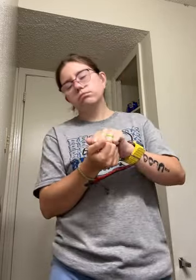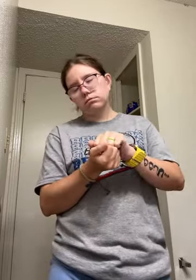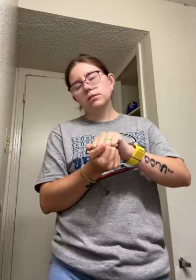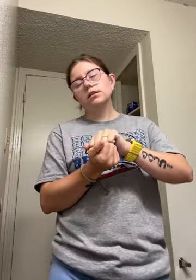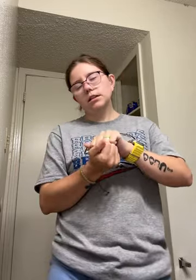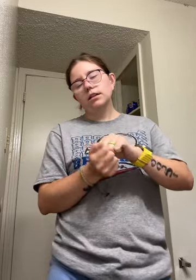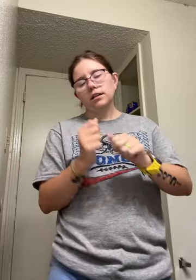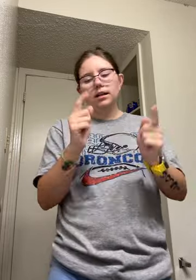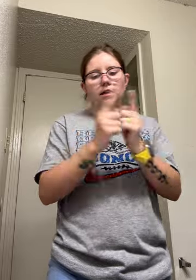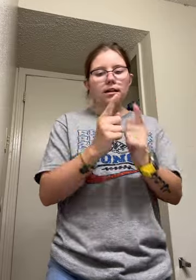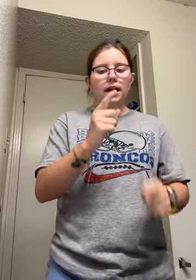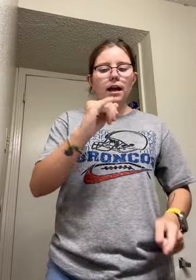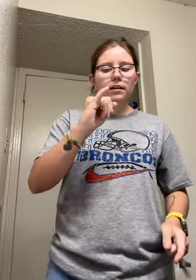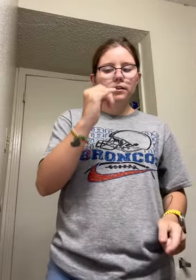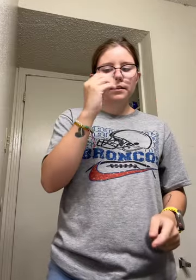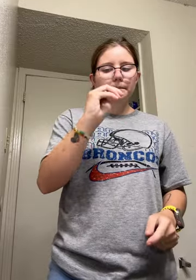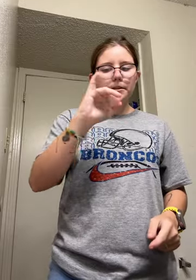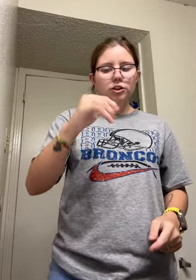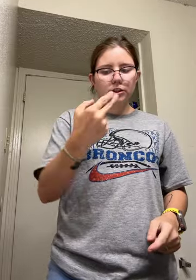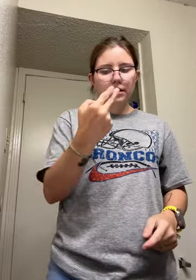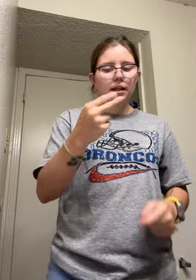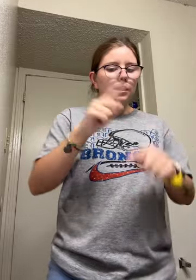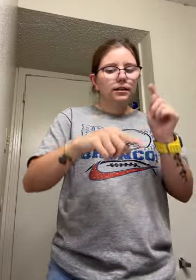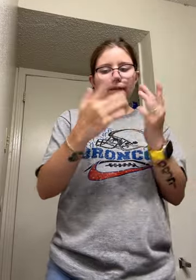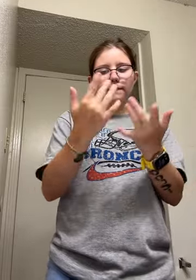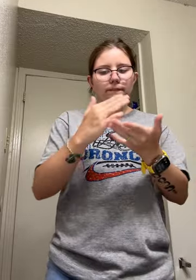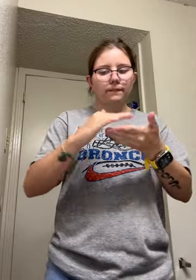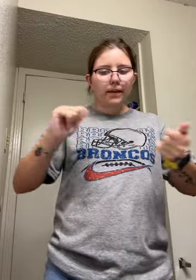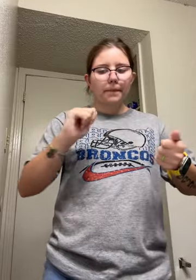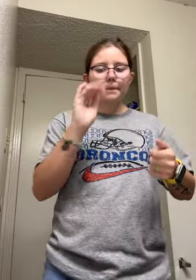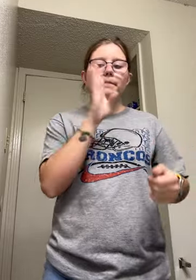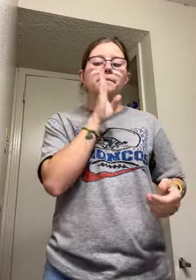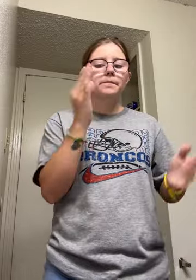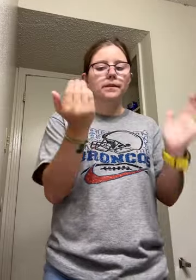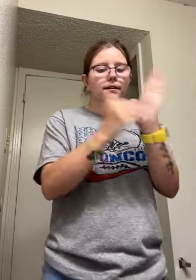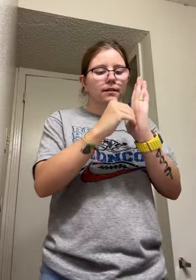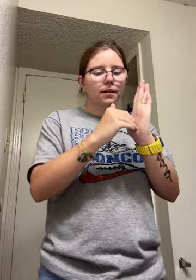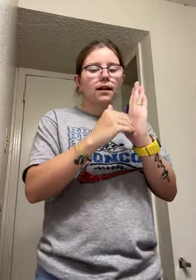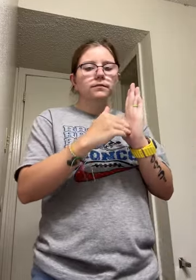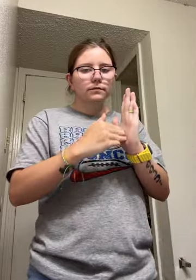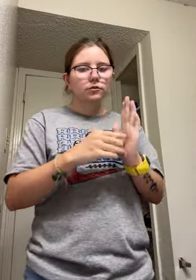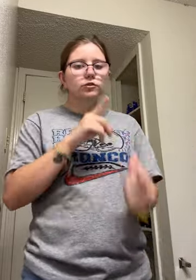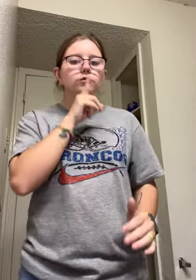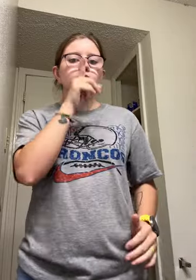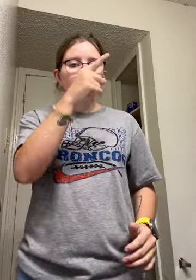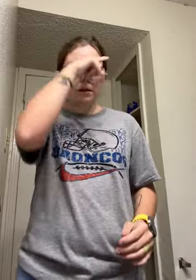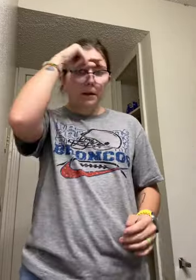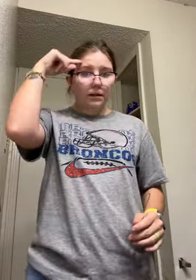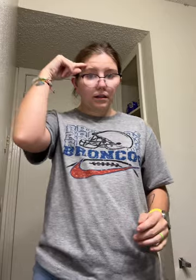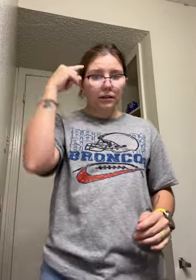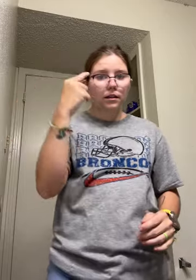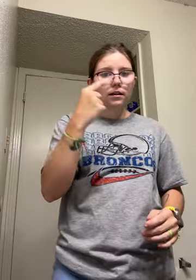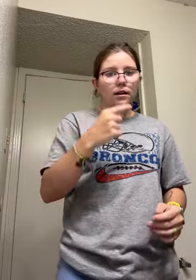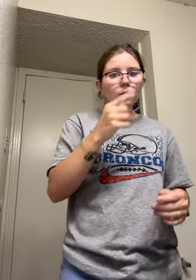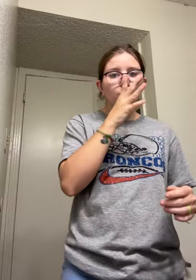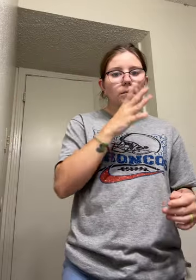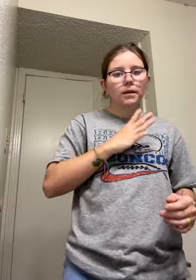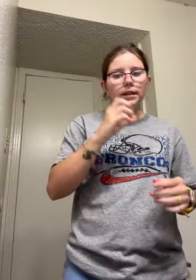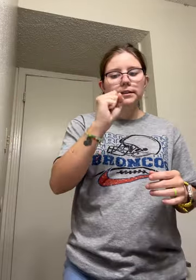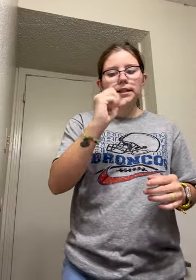Met this lady in Michigan. I can't wait till I fuck that bitch again. Met a real black girl down in South Carolina. Fucked it till she